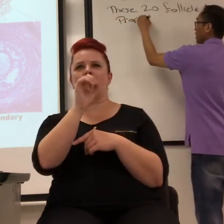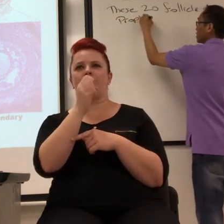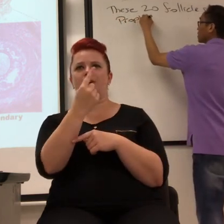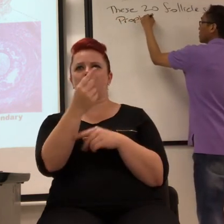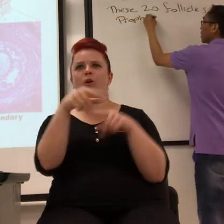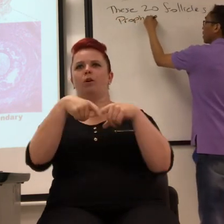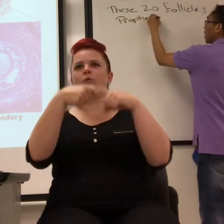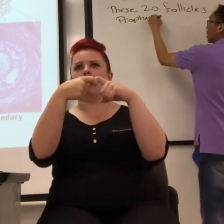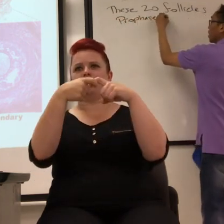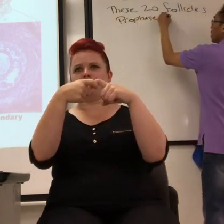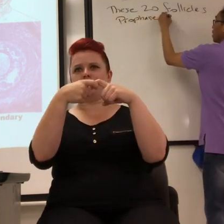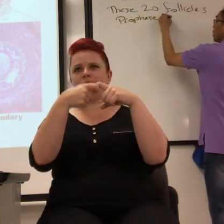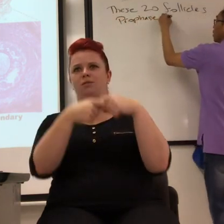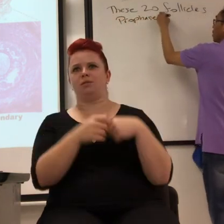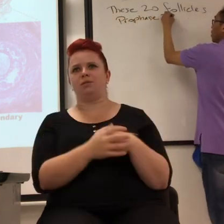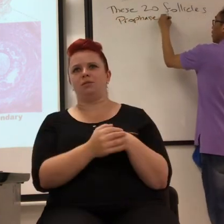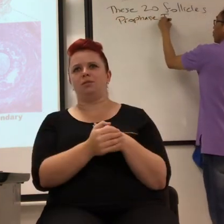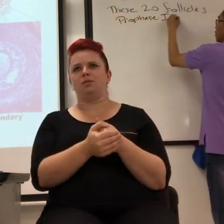Prophase